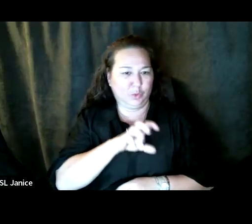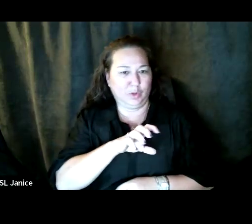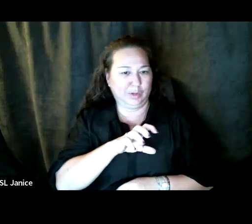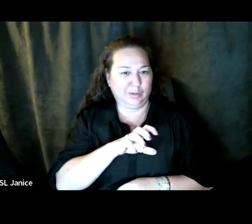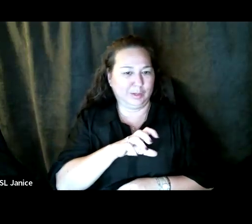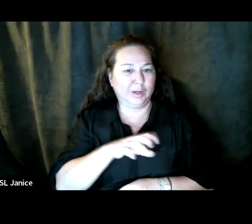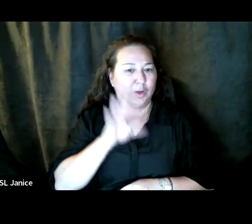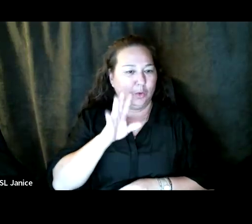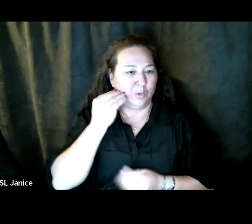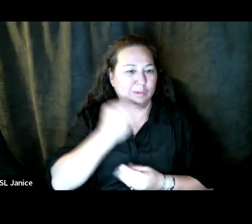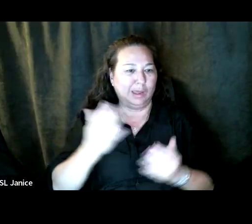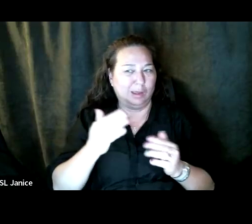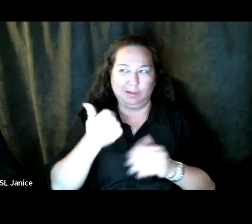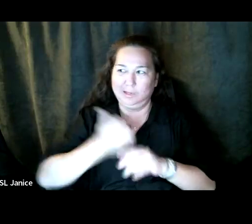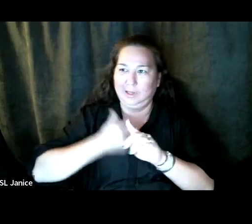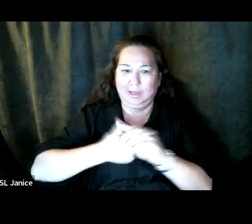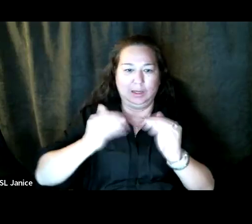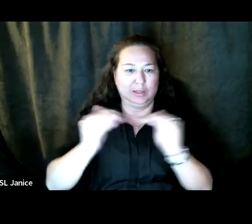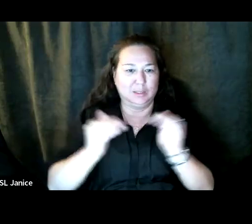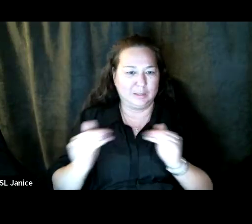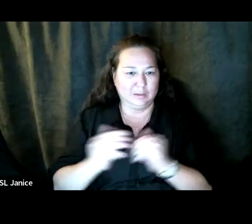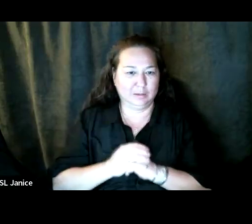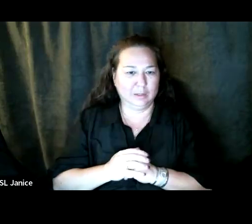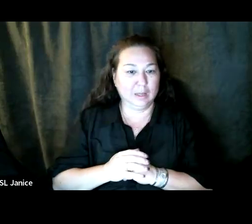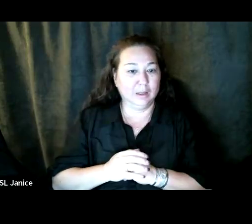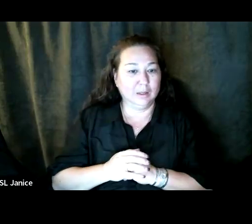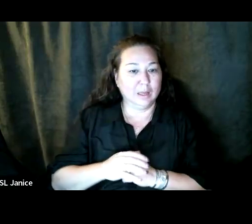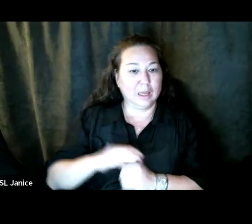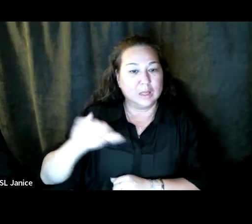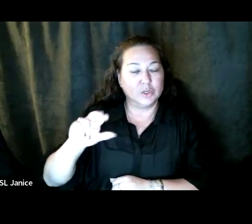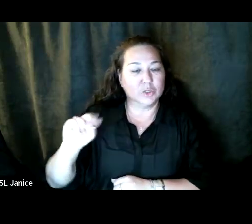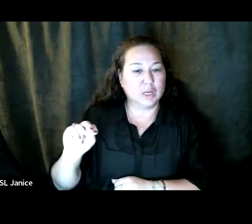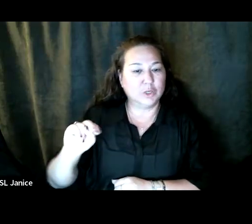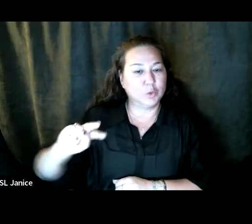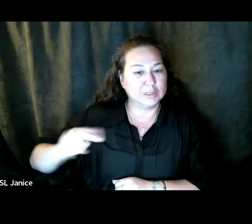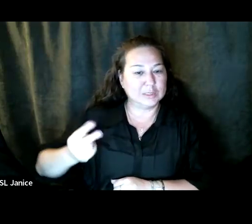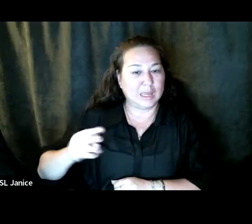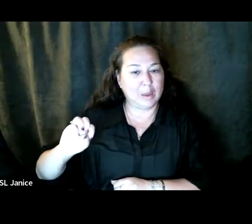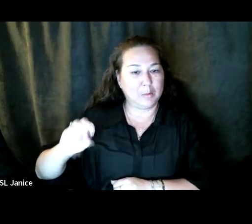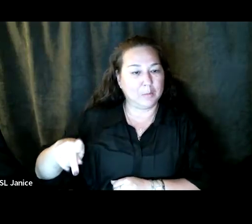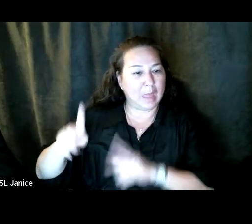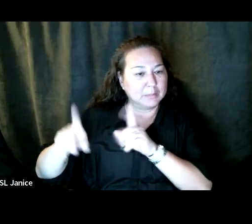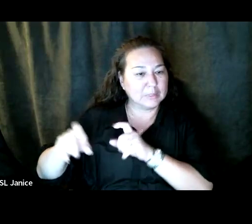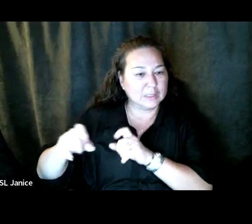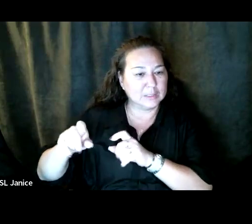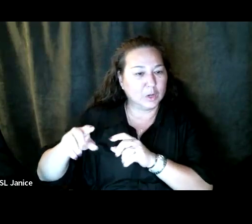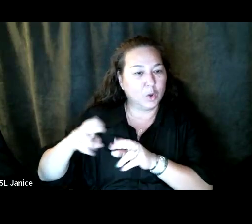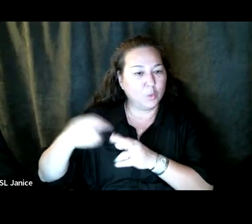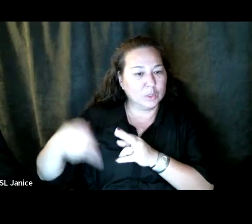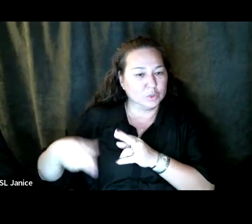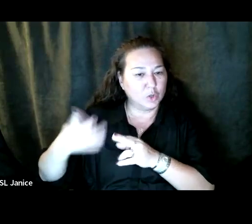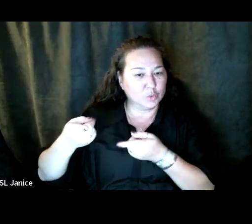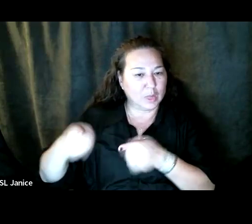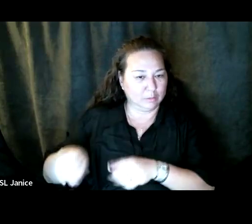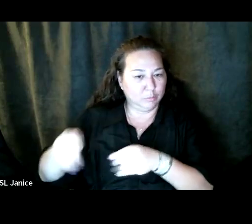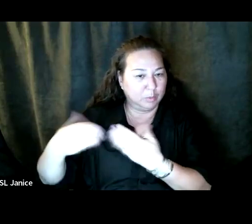MAP testing results will be provided to families. On January 7th, tier maps will be updated using that ACS survey data. Families